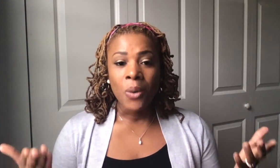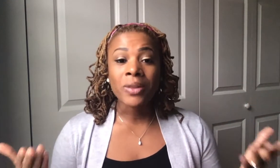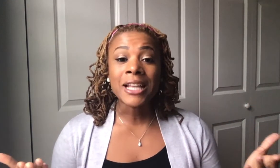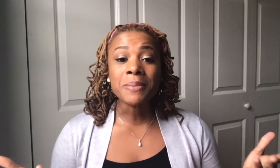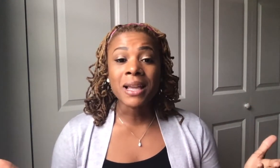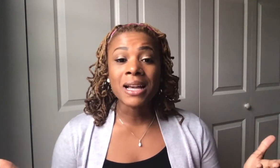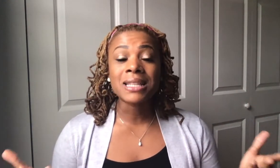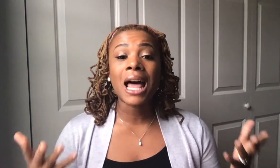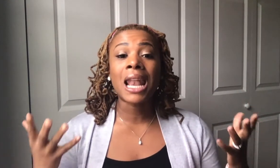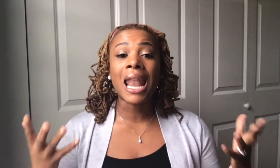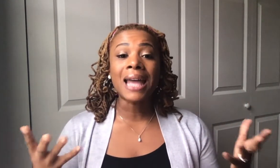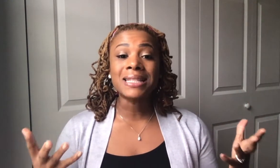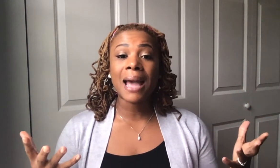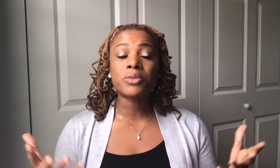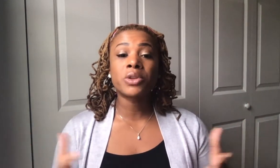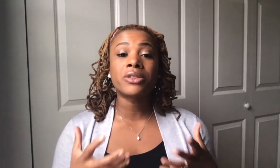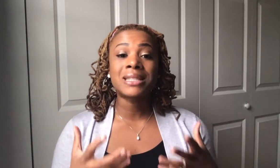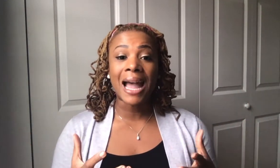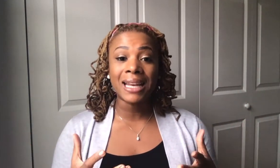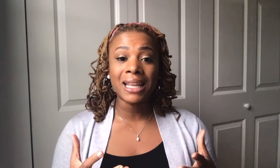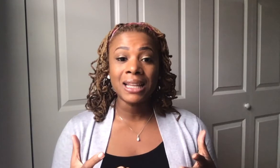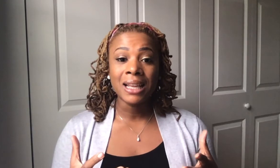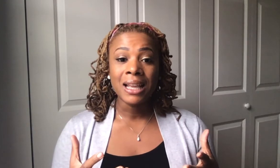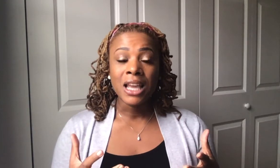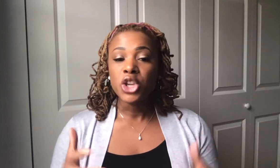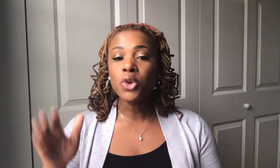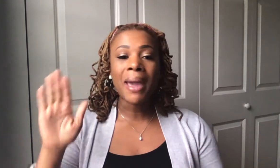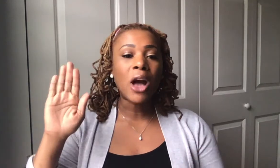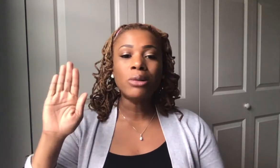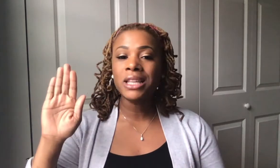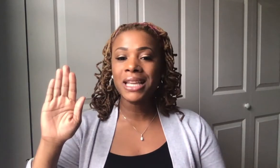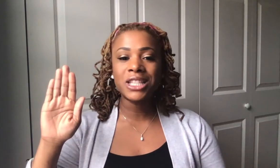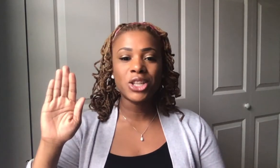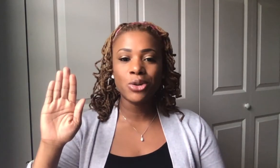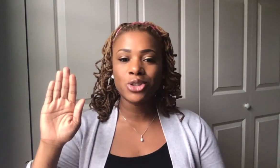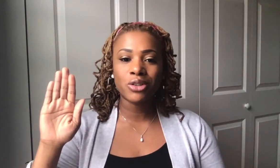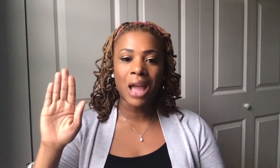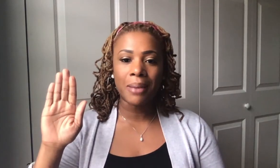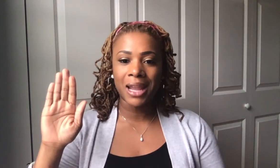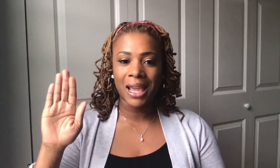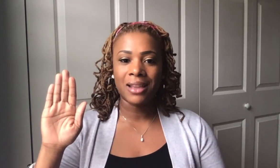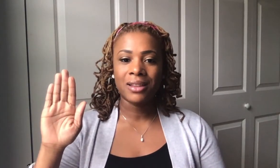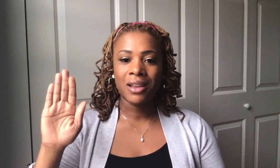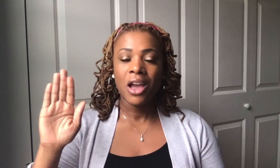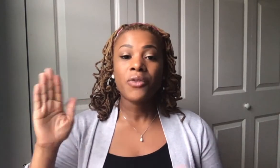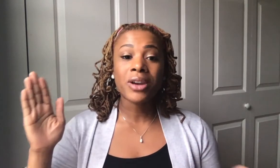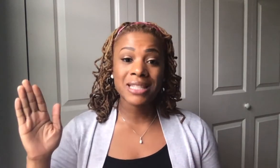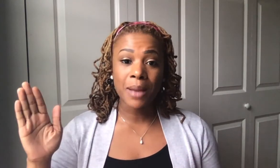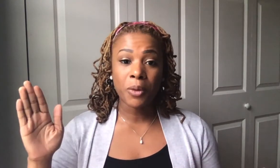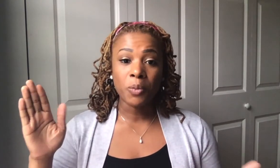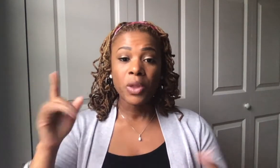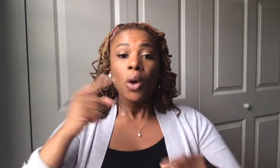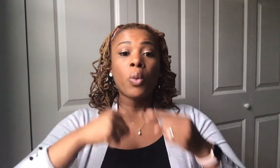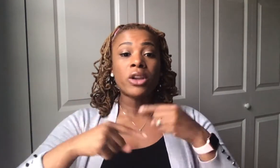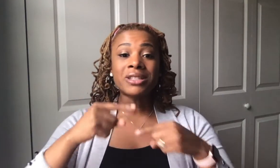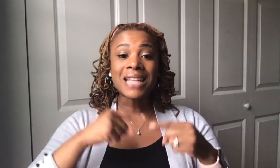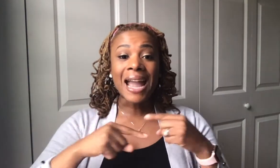that's because a lot of times when you're signing, you may only need to use your dominant hand. For example, when you're signing